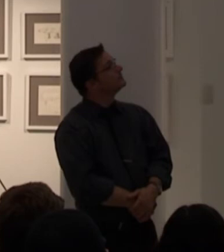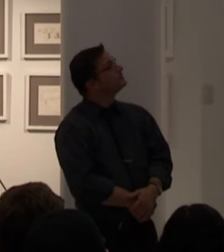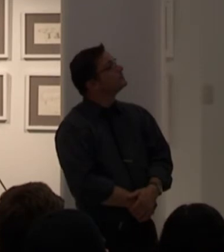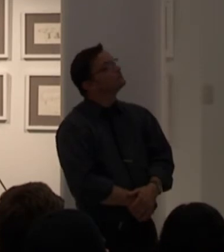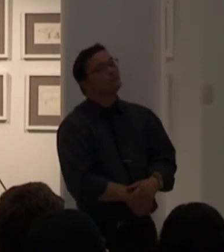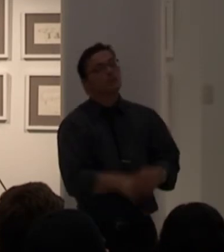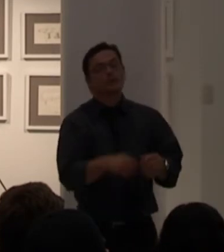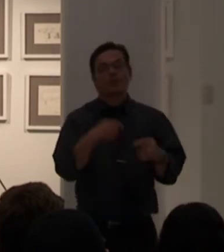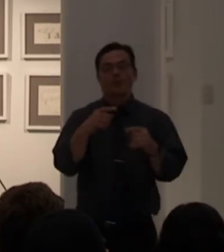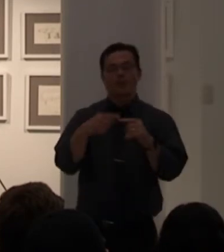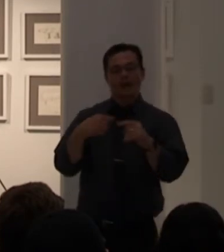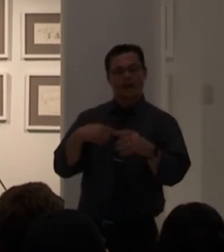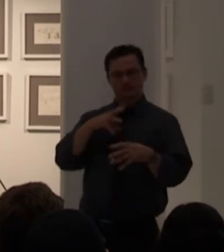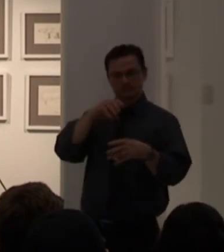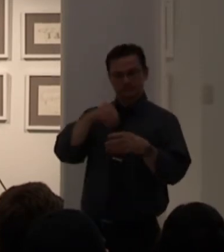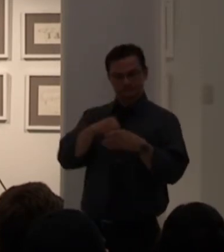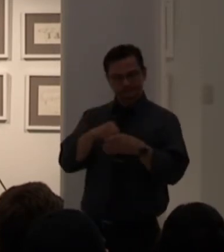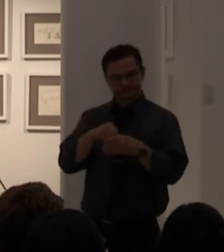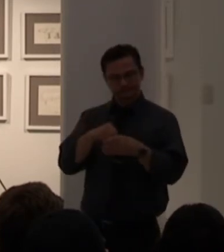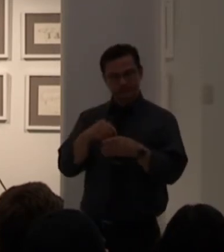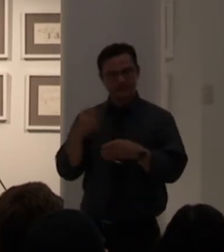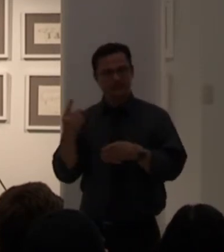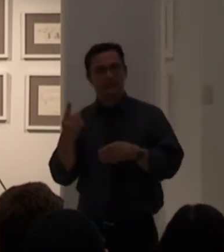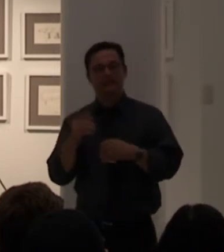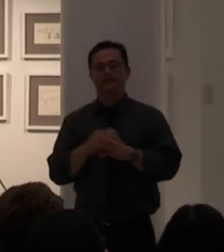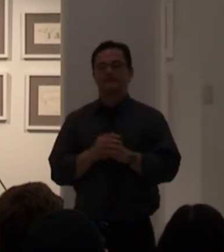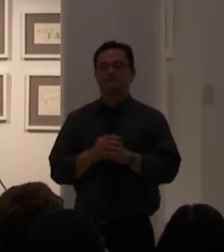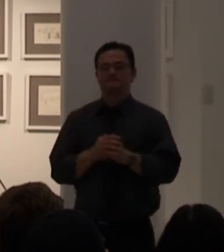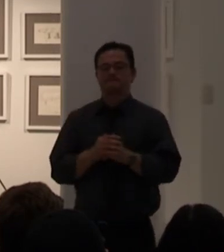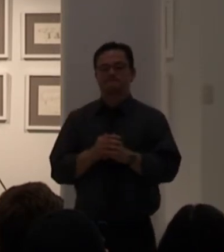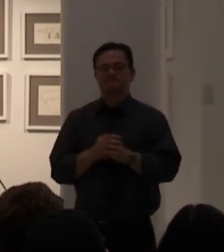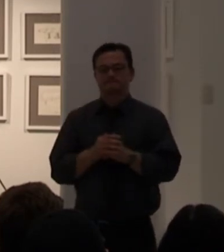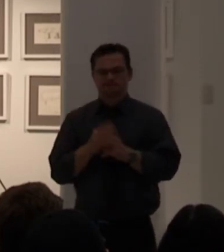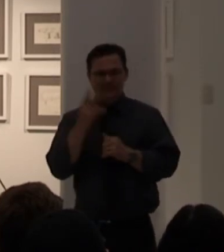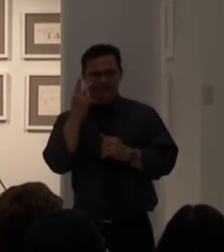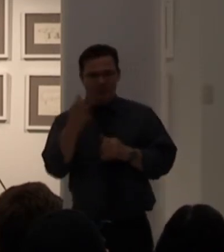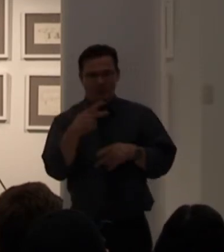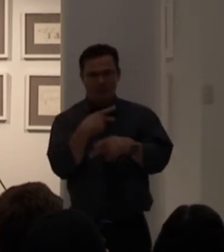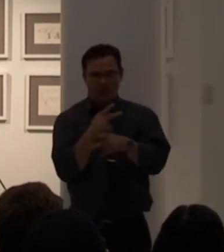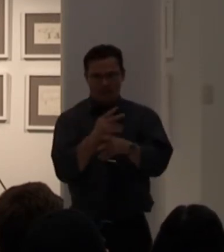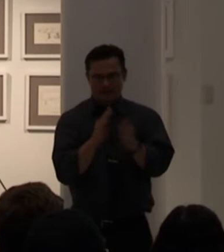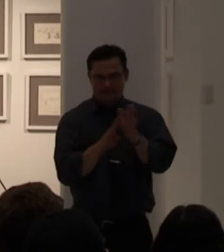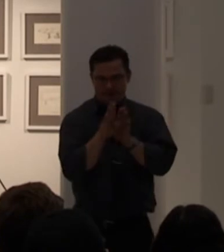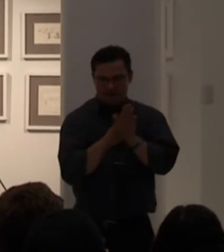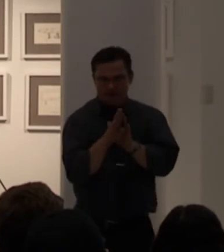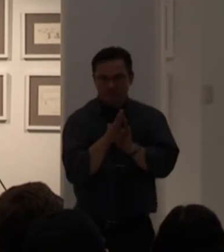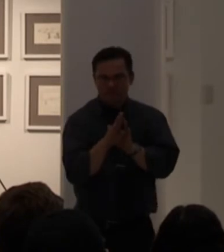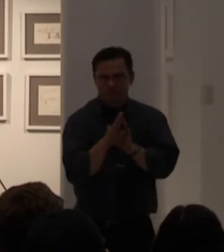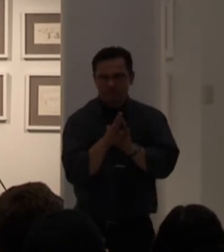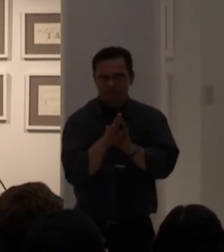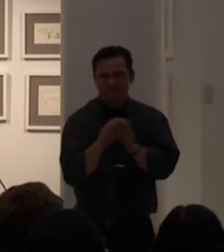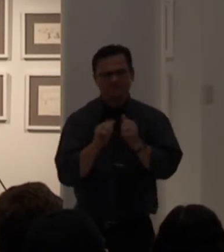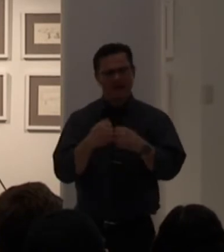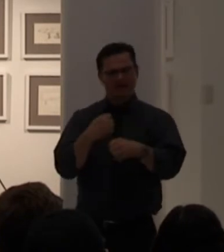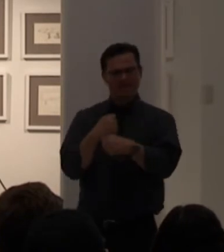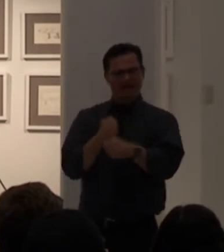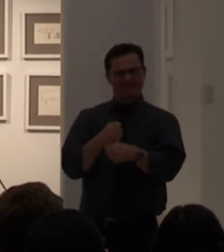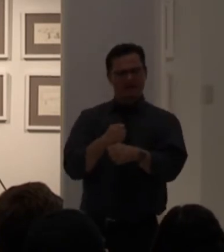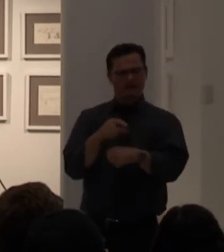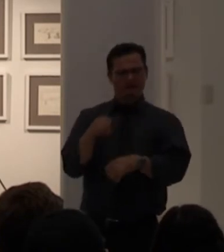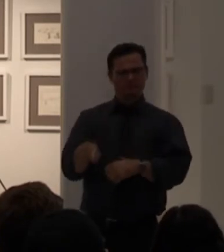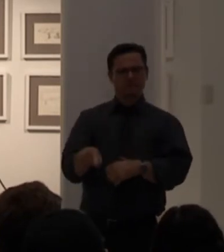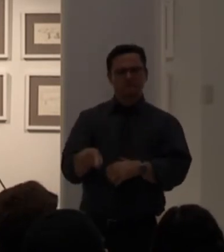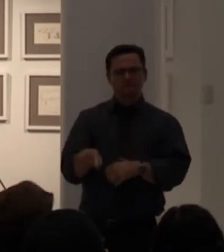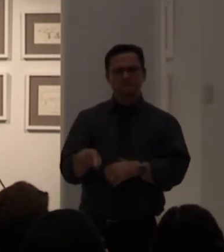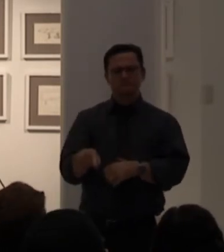When I'm involved with something, I have to look in terms of product development, how can it be manufactured?